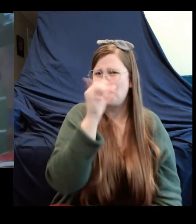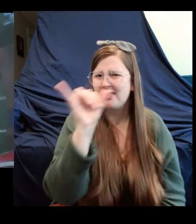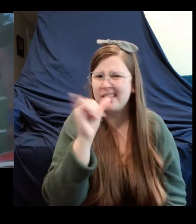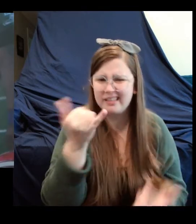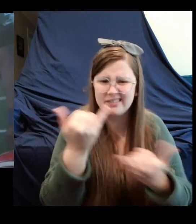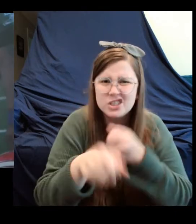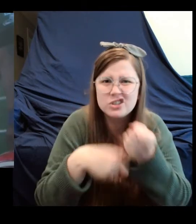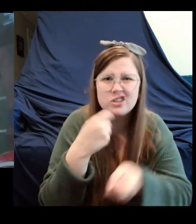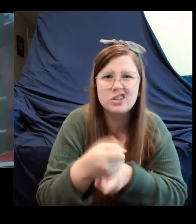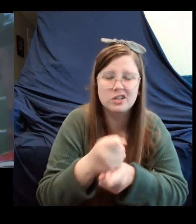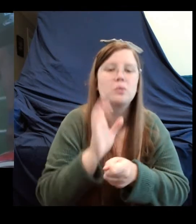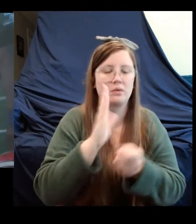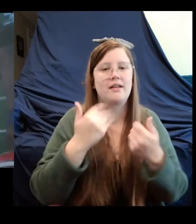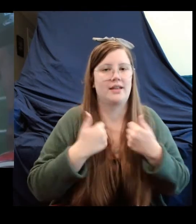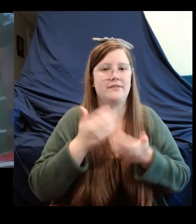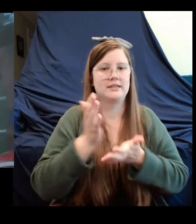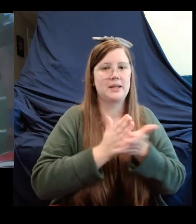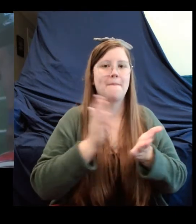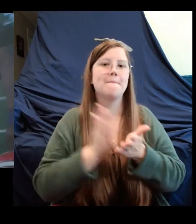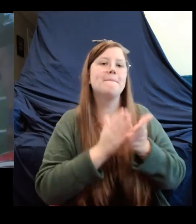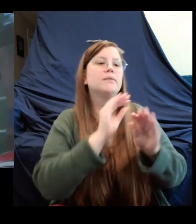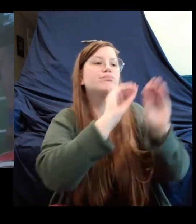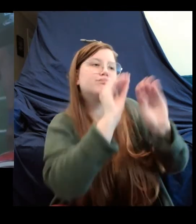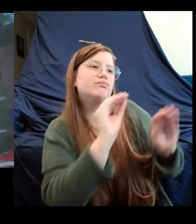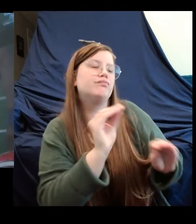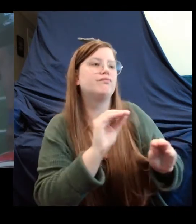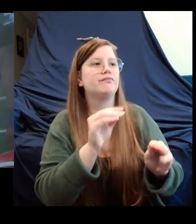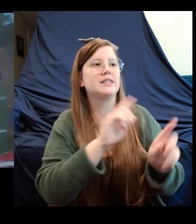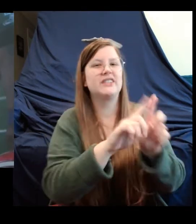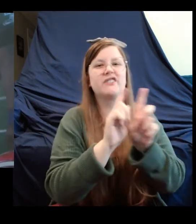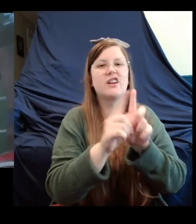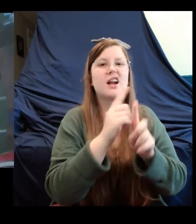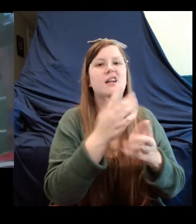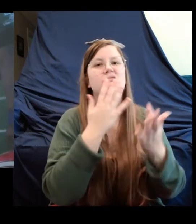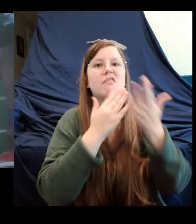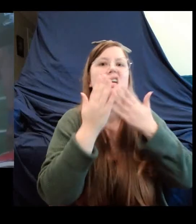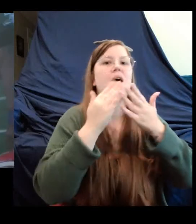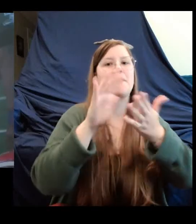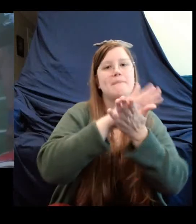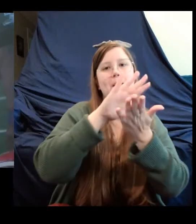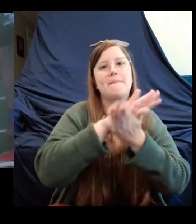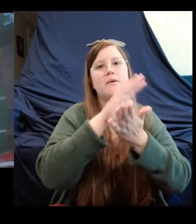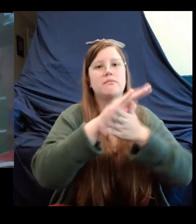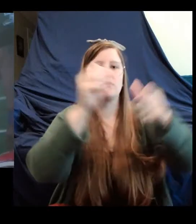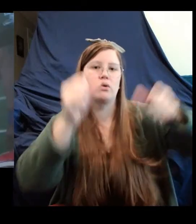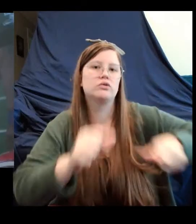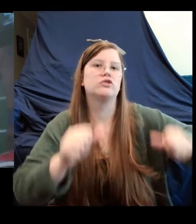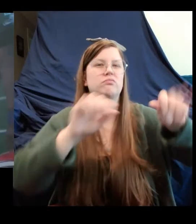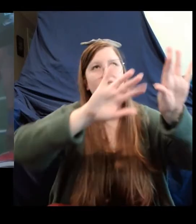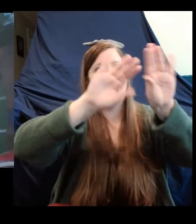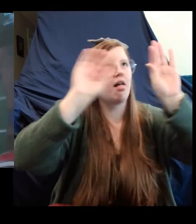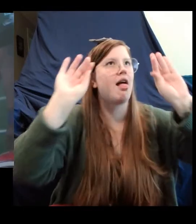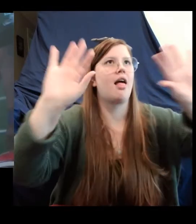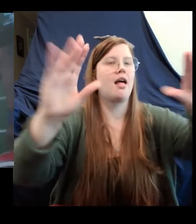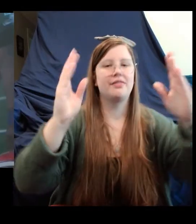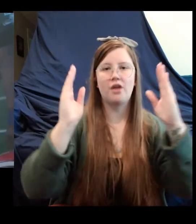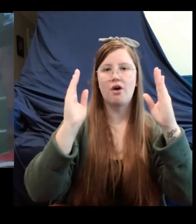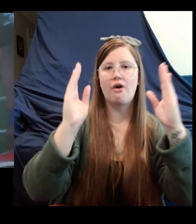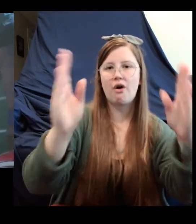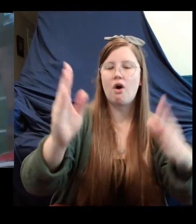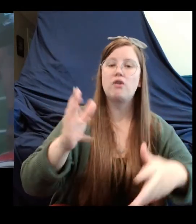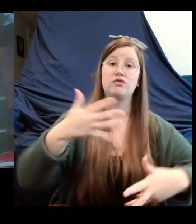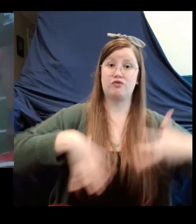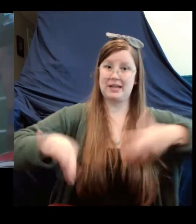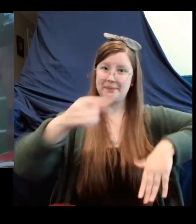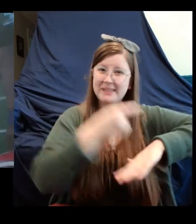hall decorations this year, and we will have dress up days and an activity before the game as well.